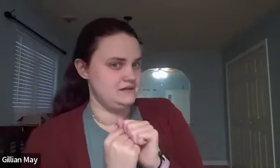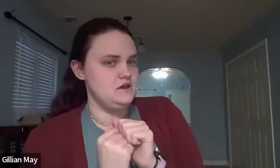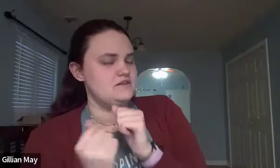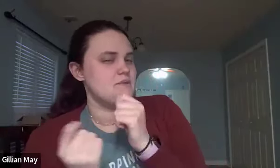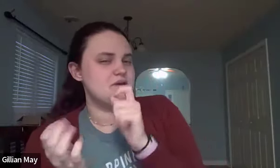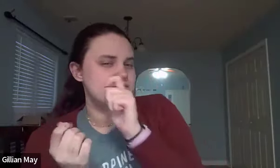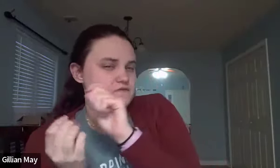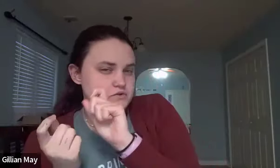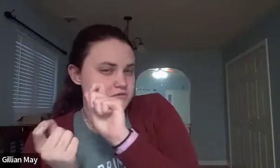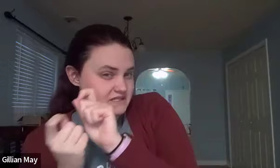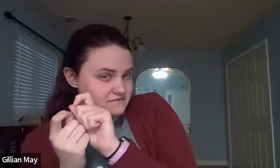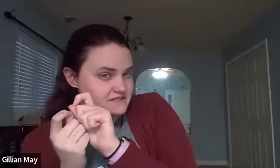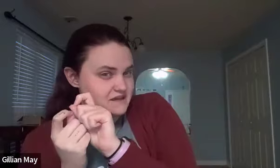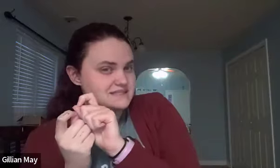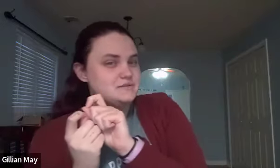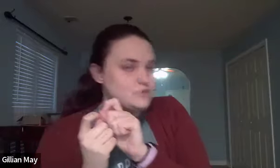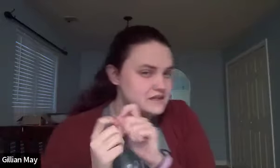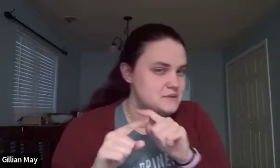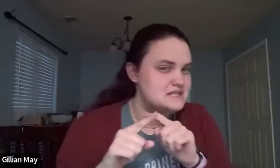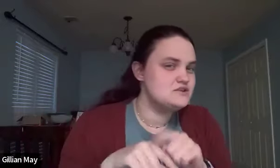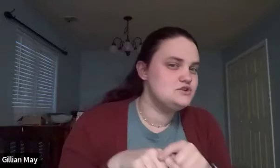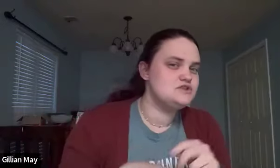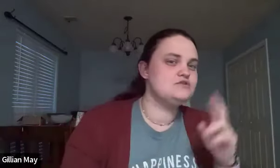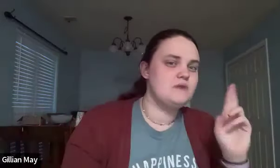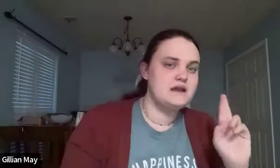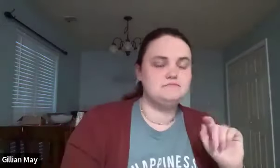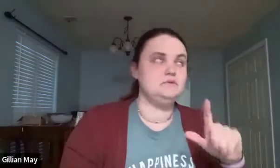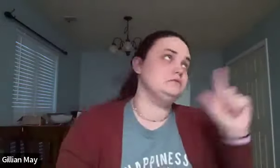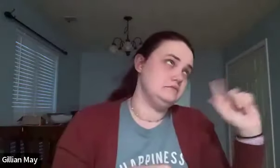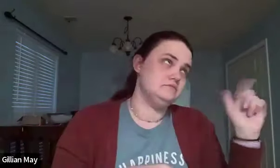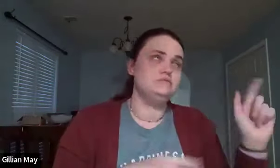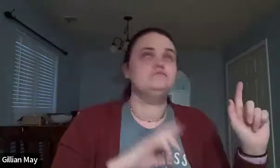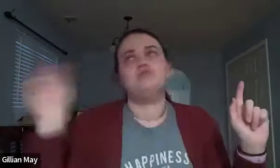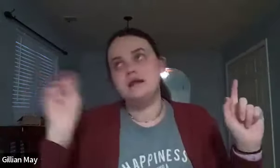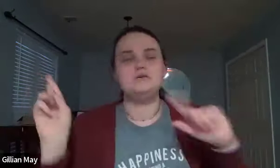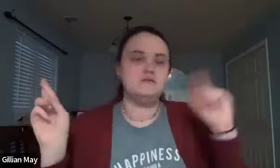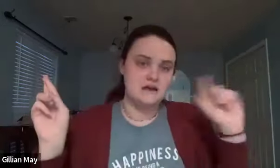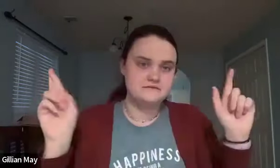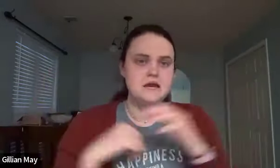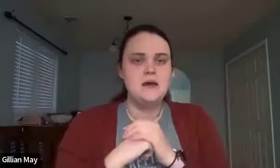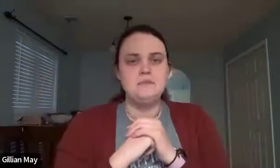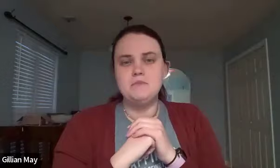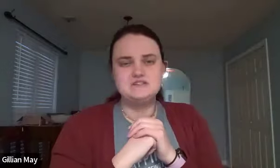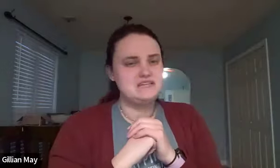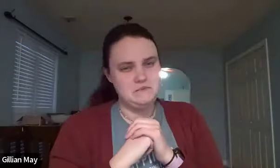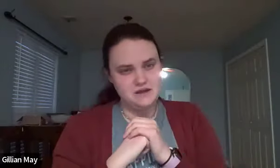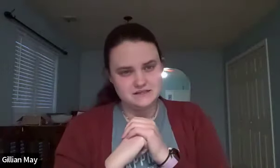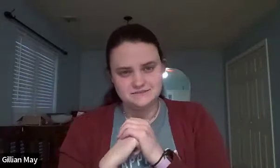There may be a few specific signs that really depends on using your right, your right or left, but most of the time not.